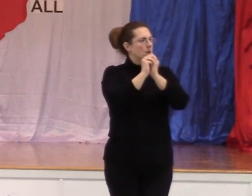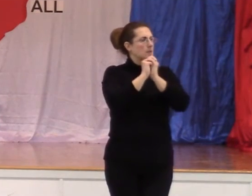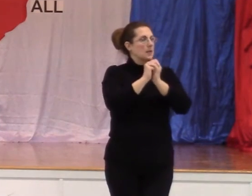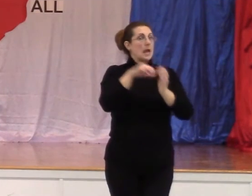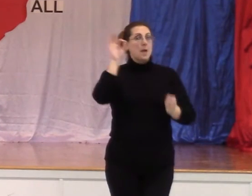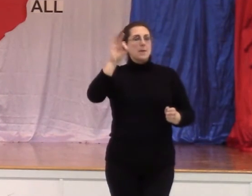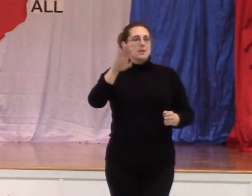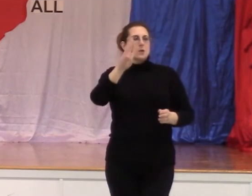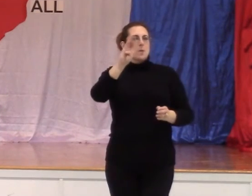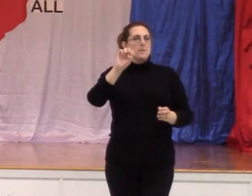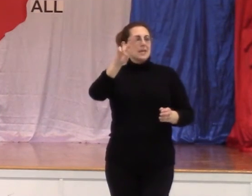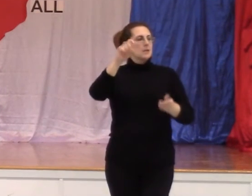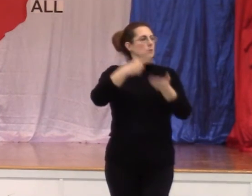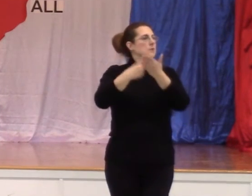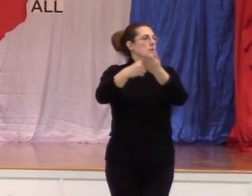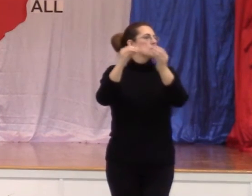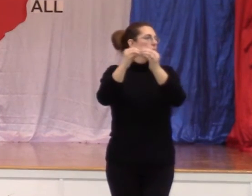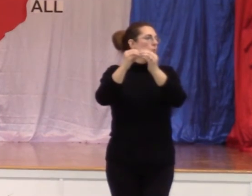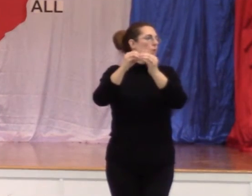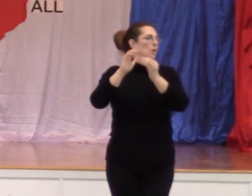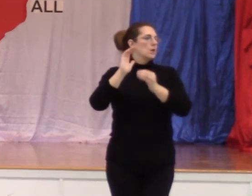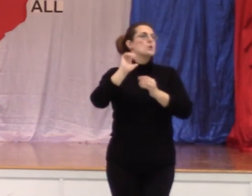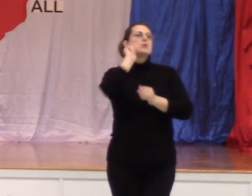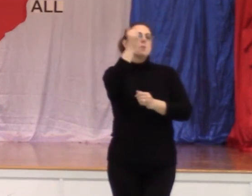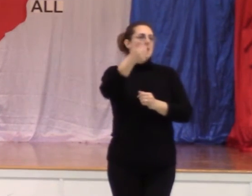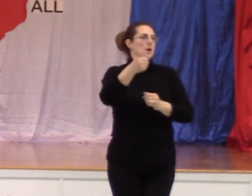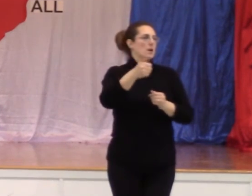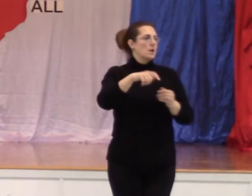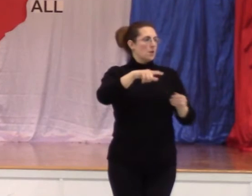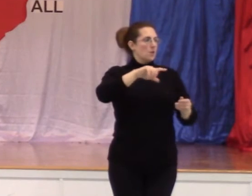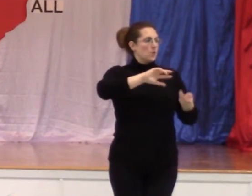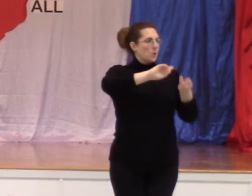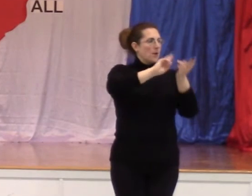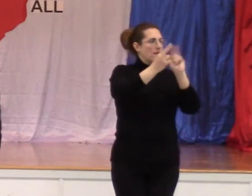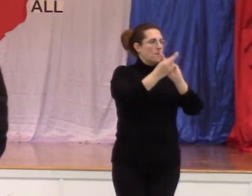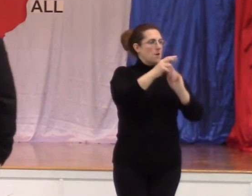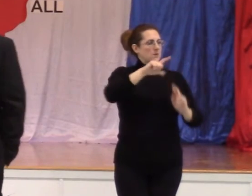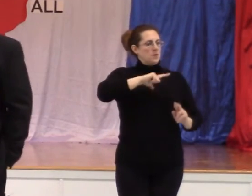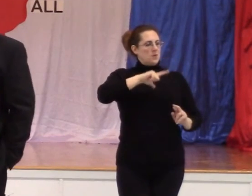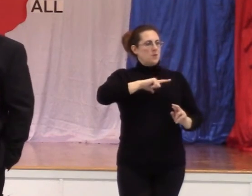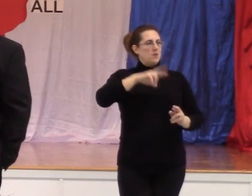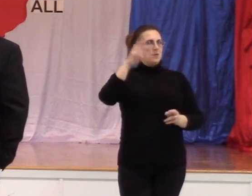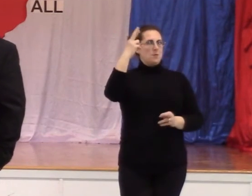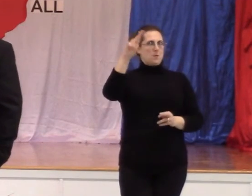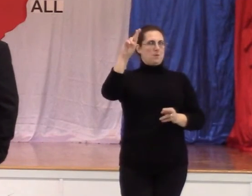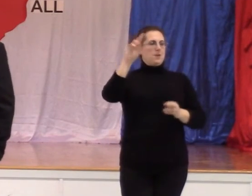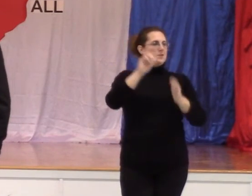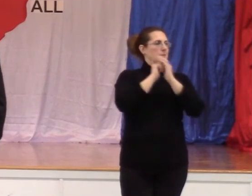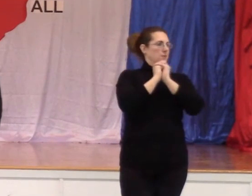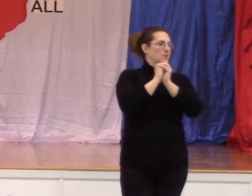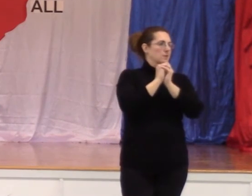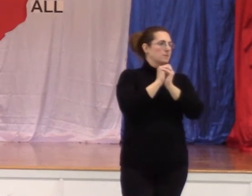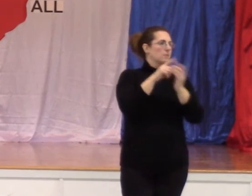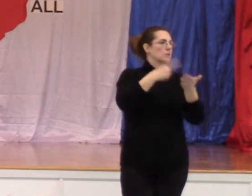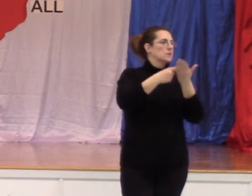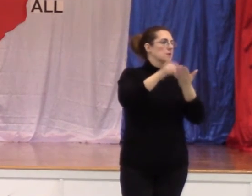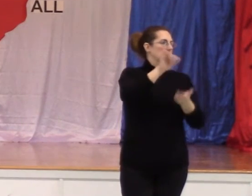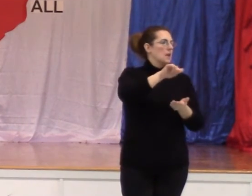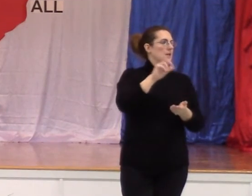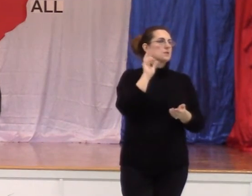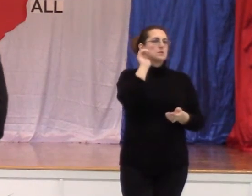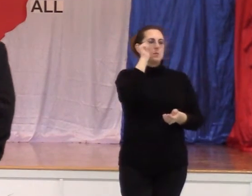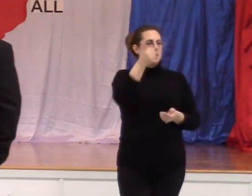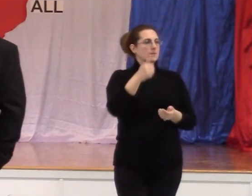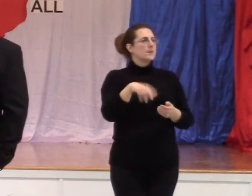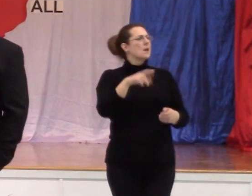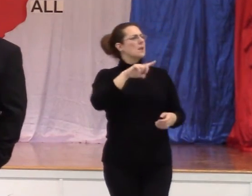will talk about more of this tomorrow, about the reforms of Lutheran Reformation worship. Right?